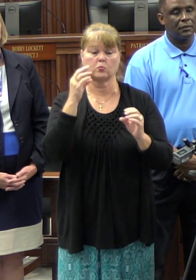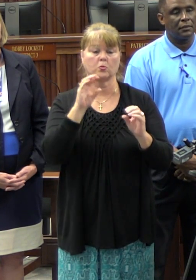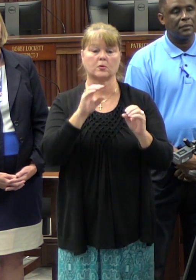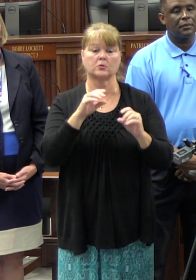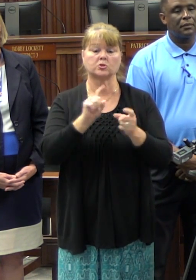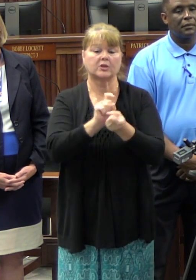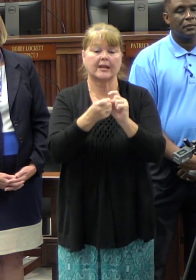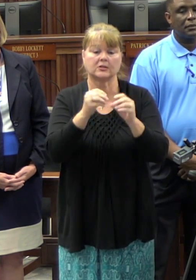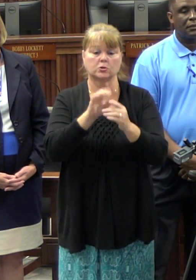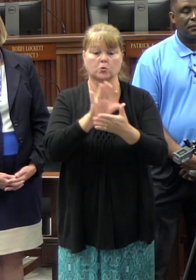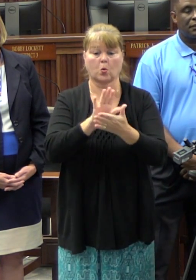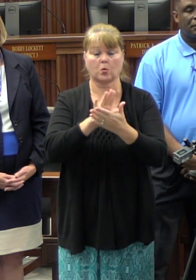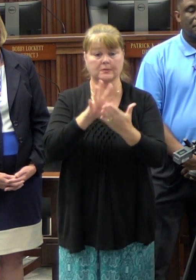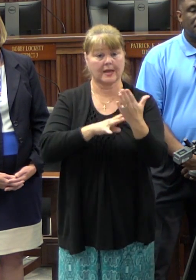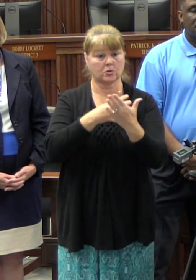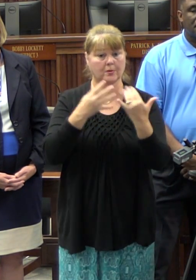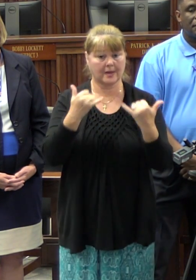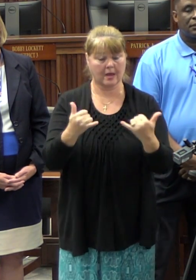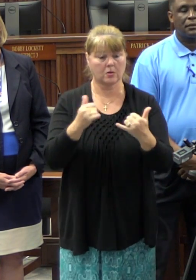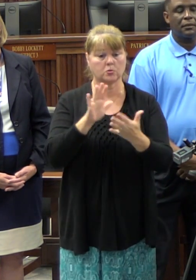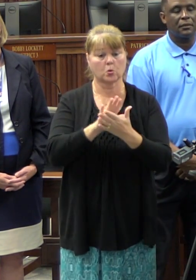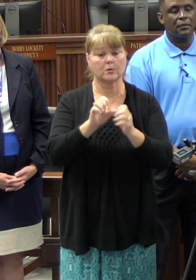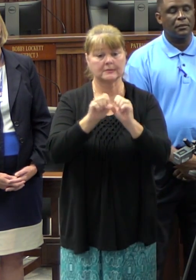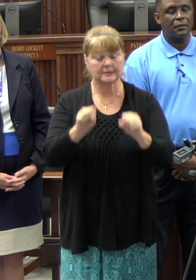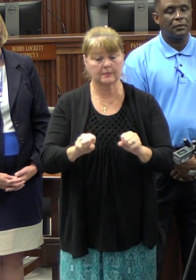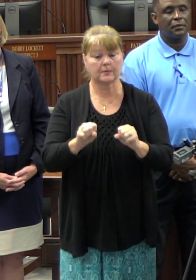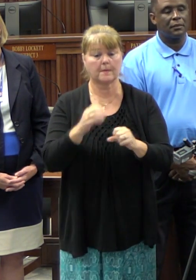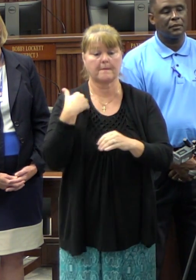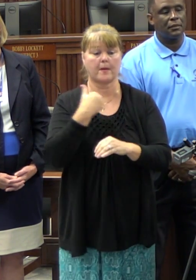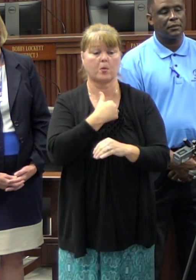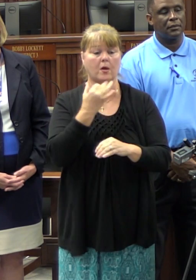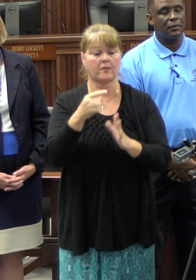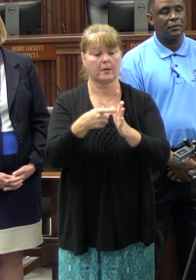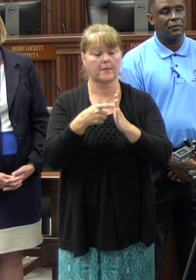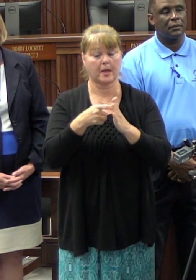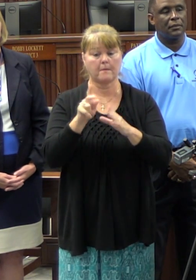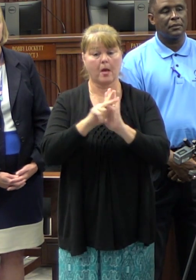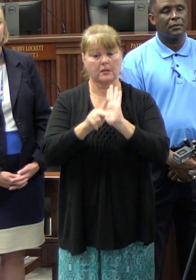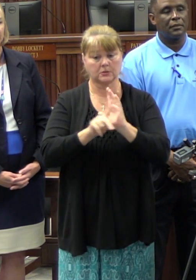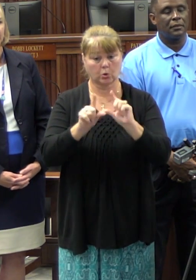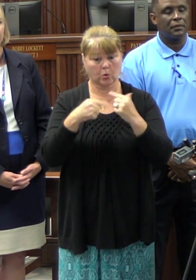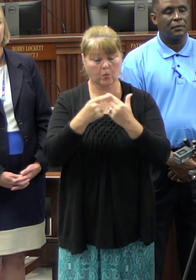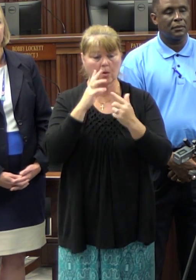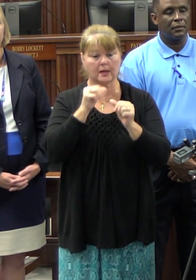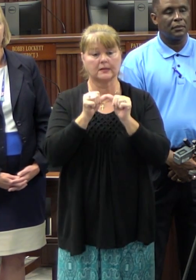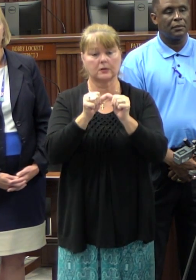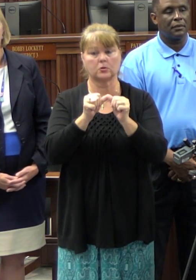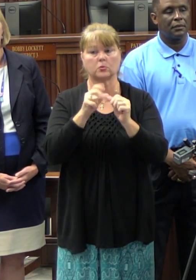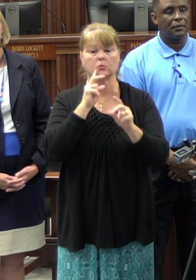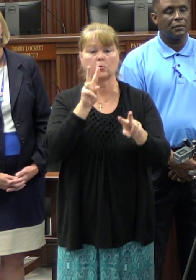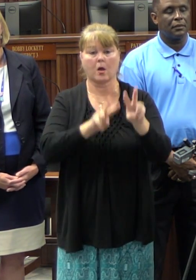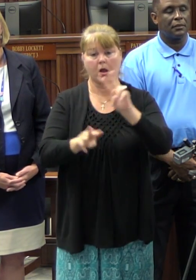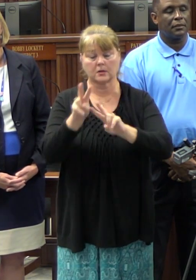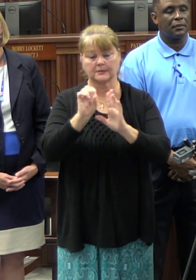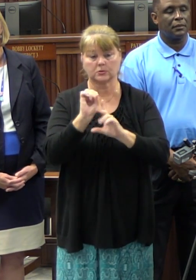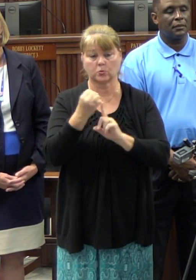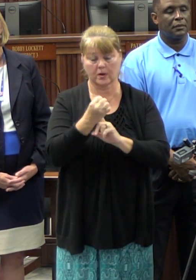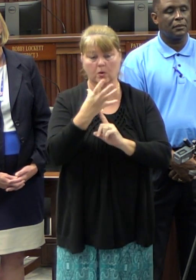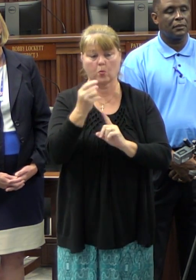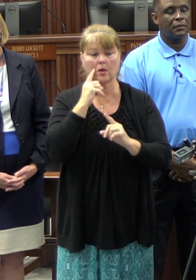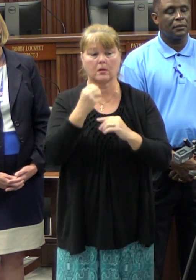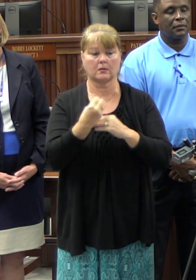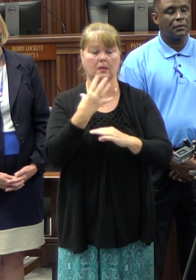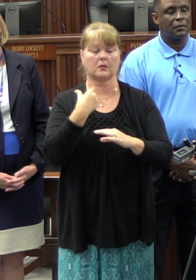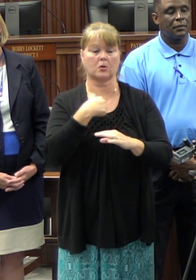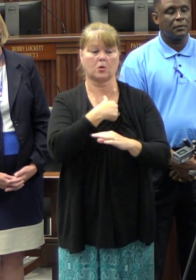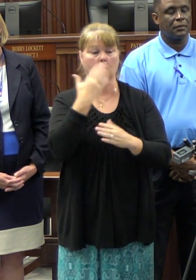school schedule. The school system is a member of the Command Policy Group. They will continue to monitor the situation, and they'll